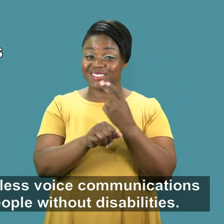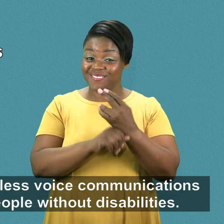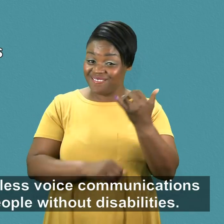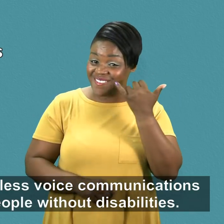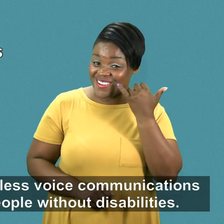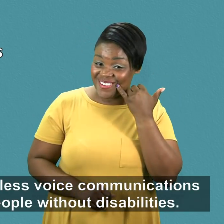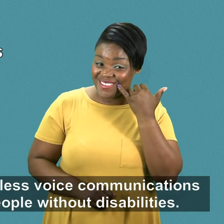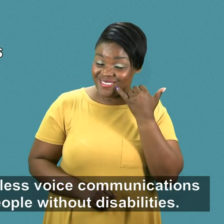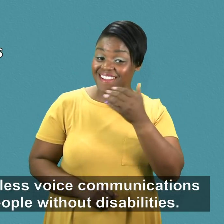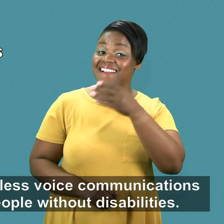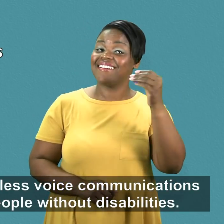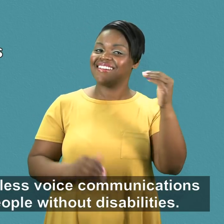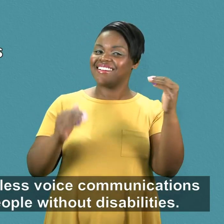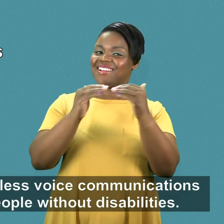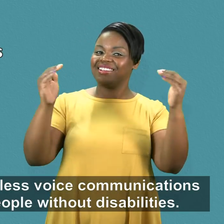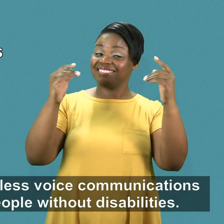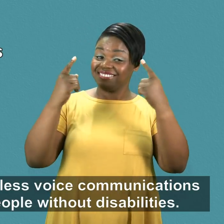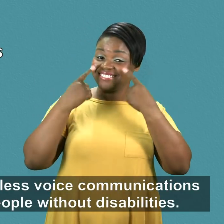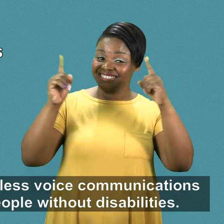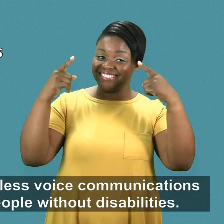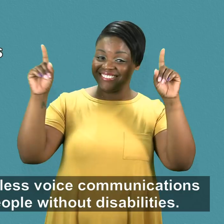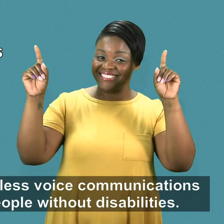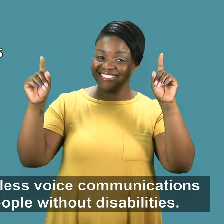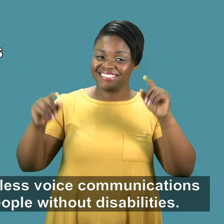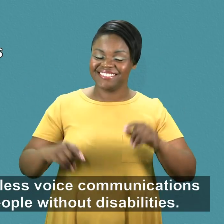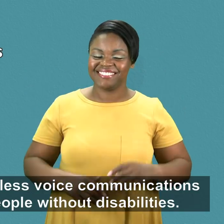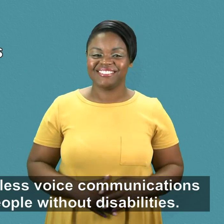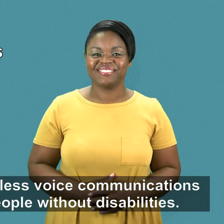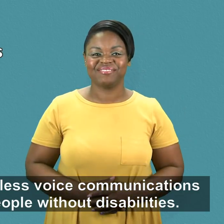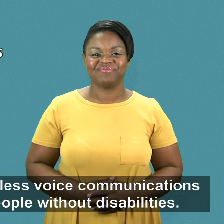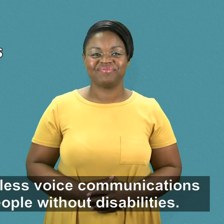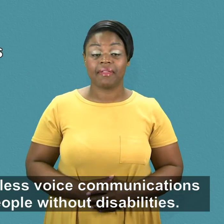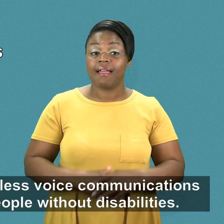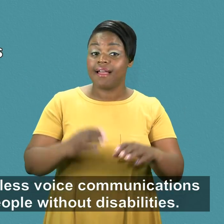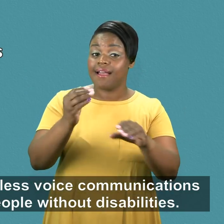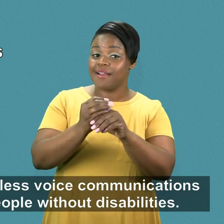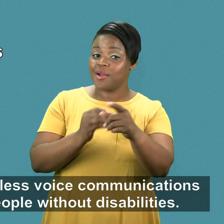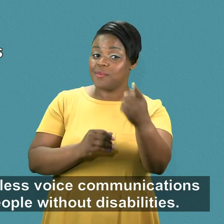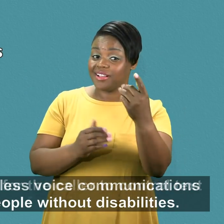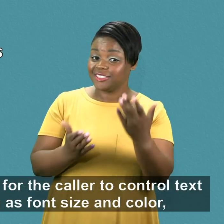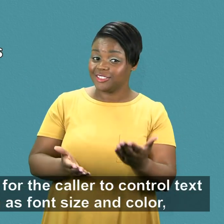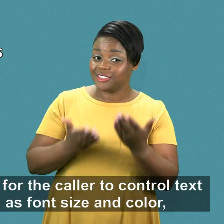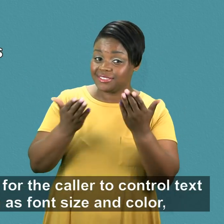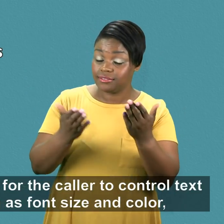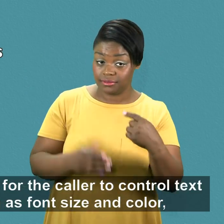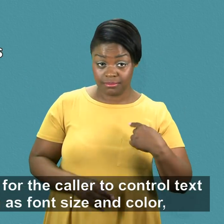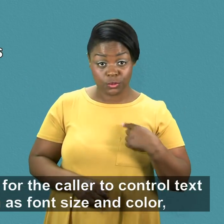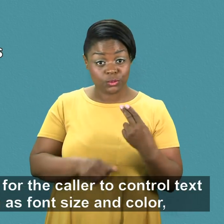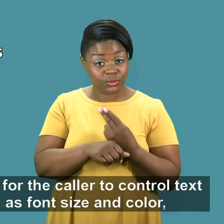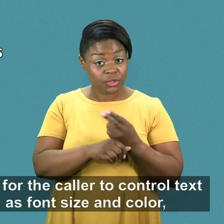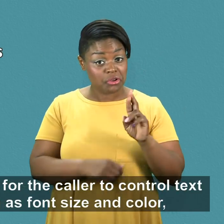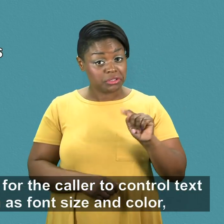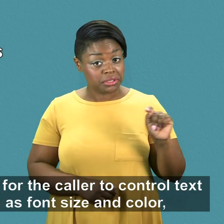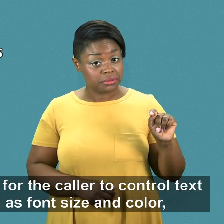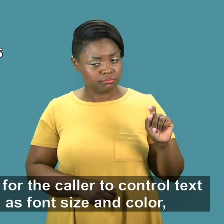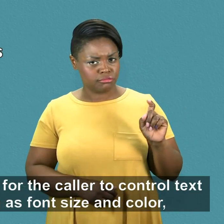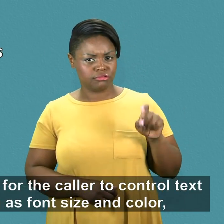voice communication service is for people without disabilities. Further, the